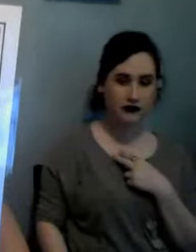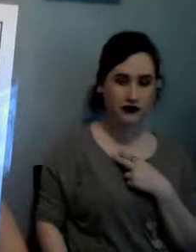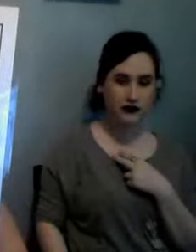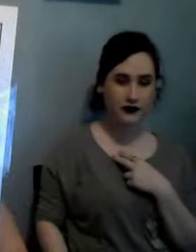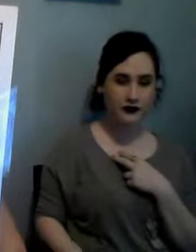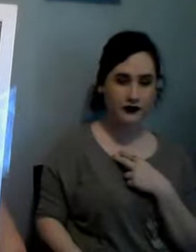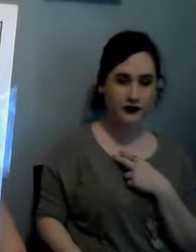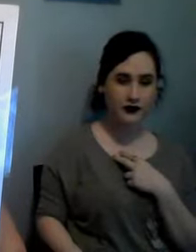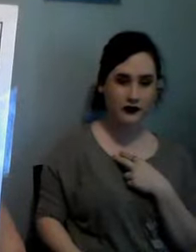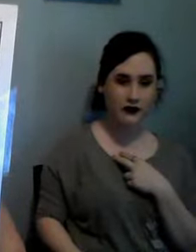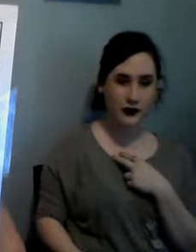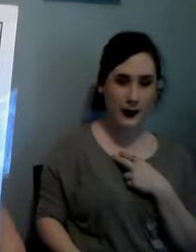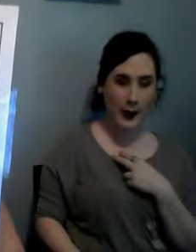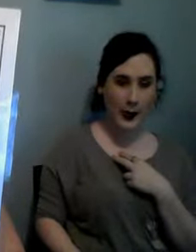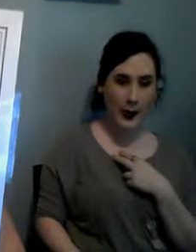I